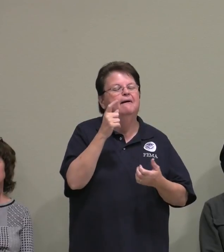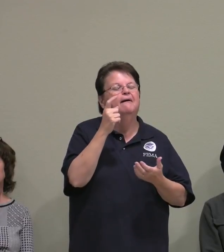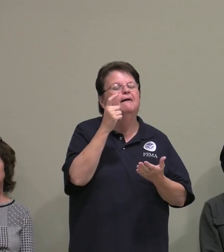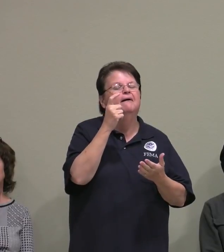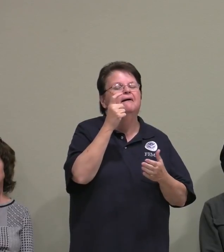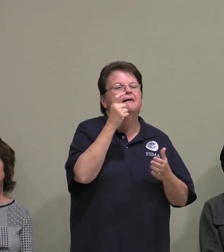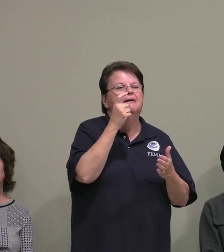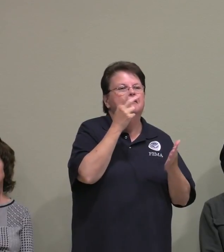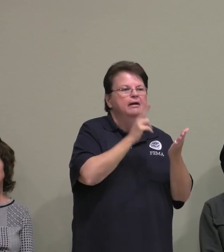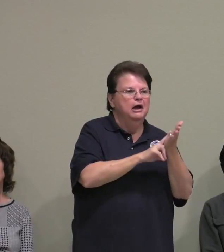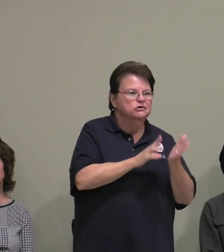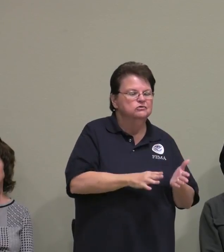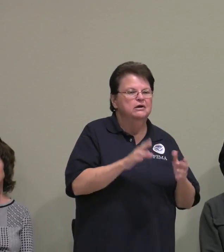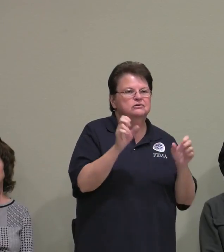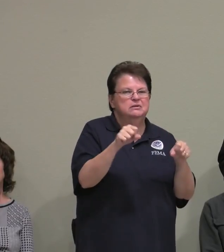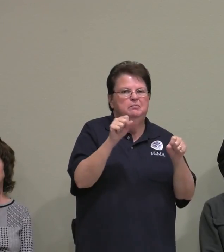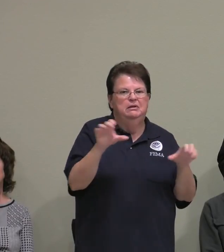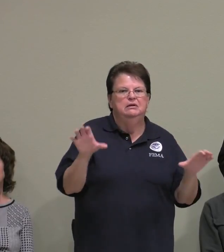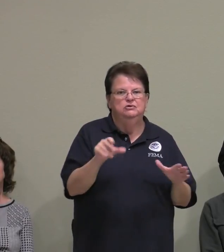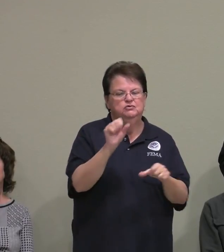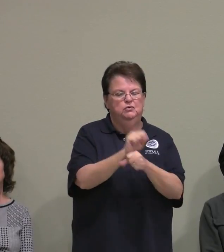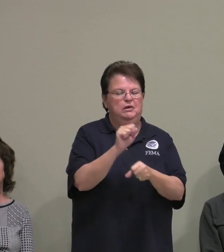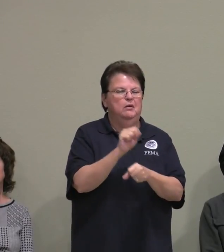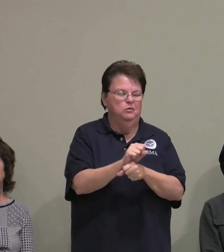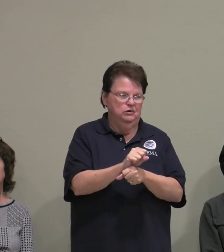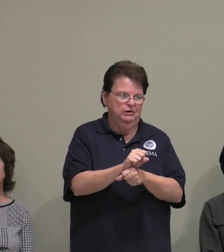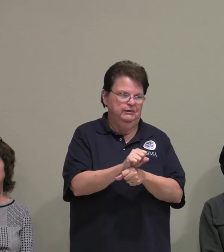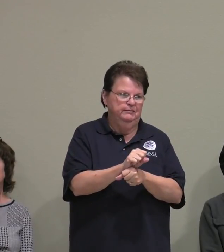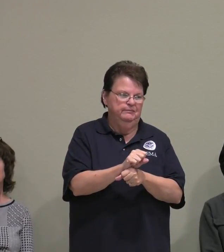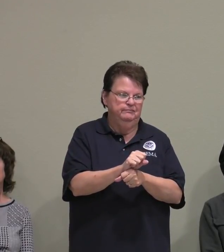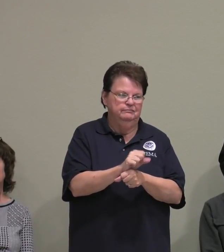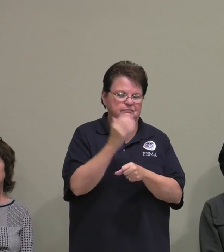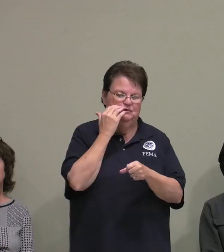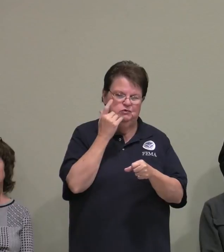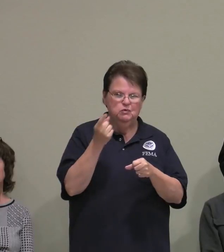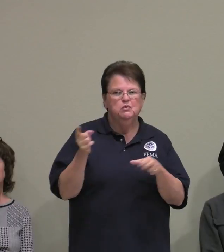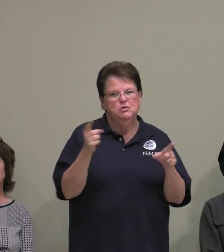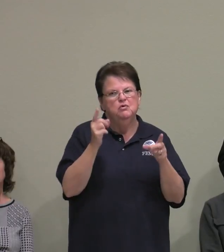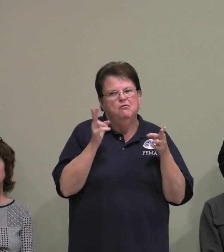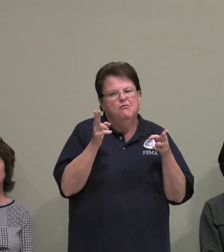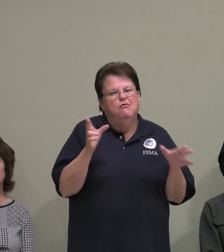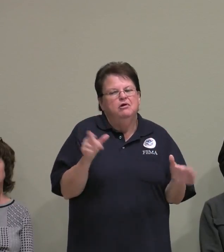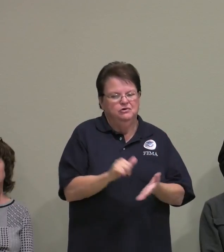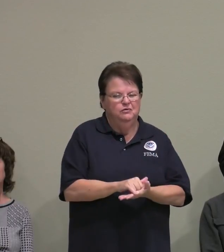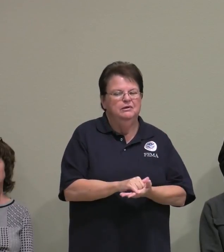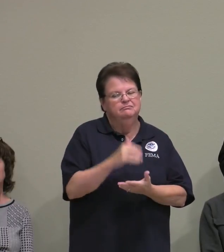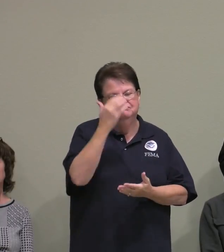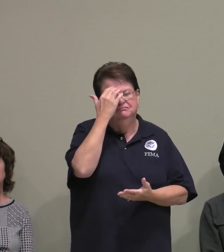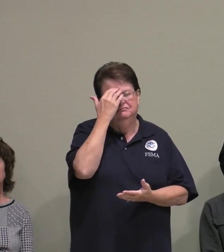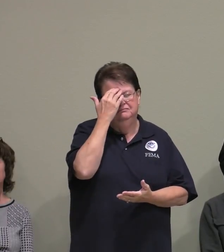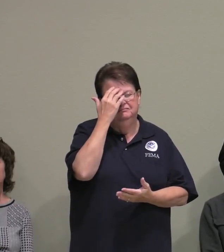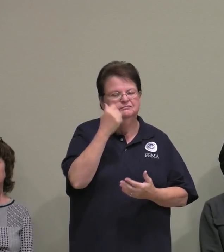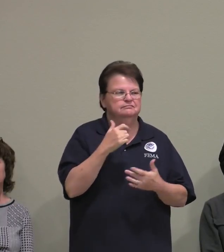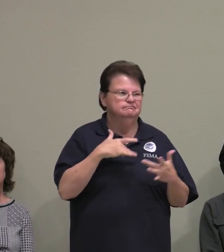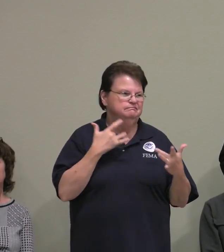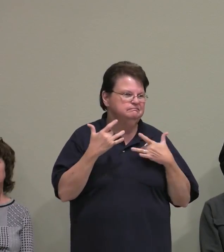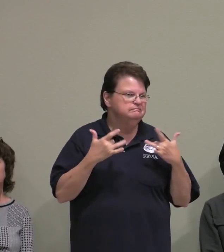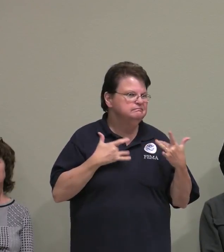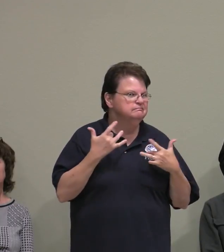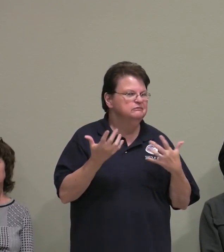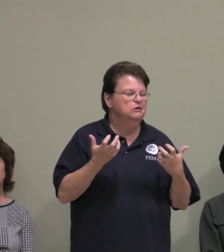and the capacity ready to start doing that work. I know many of you are anxious to do that. So, you know, please keep,